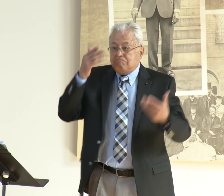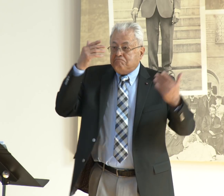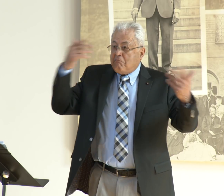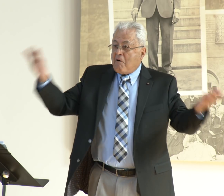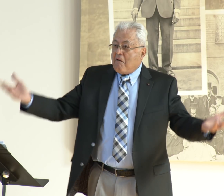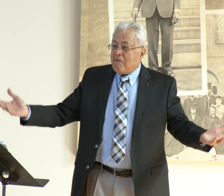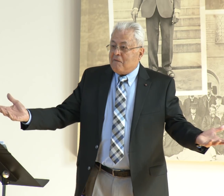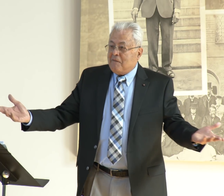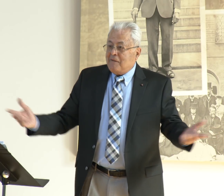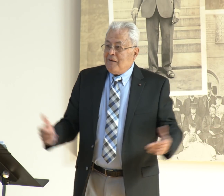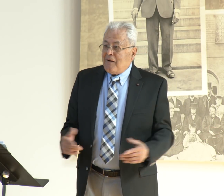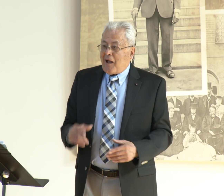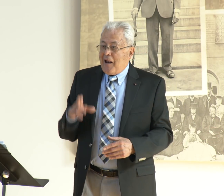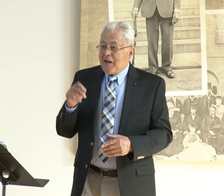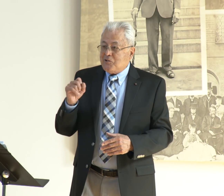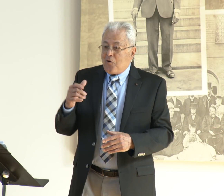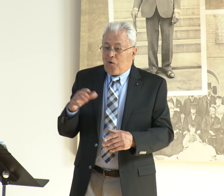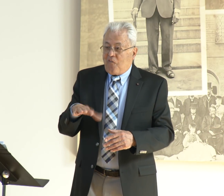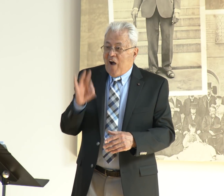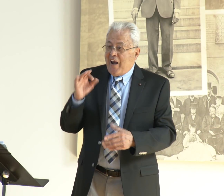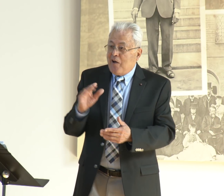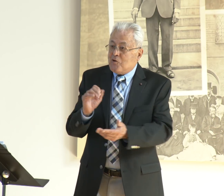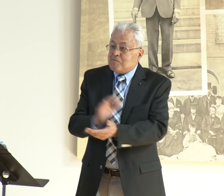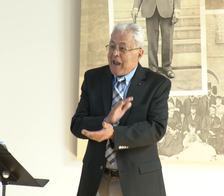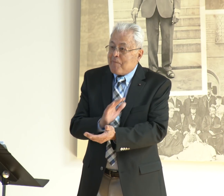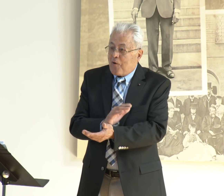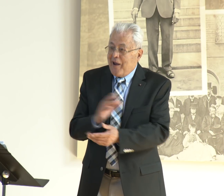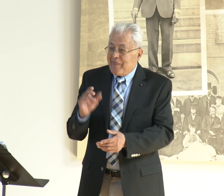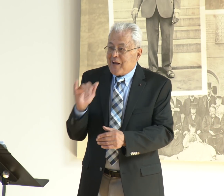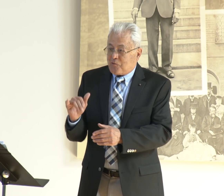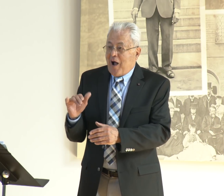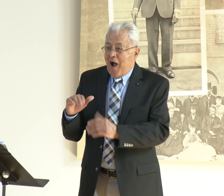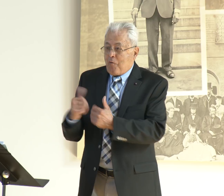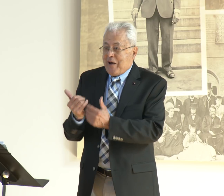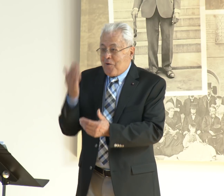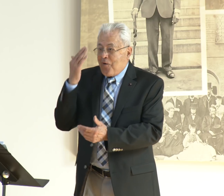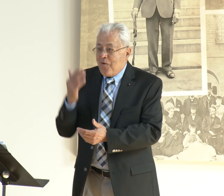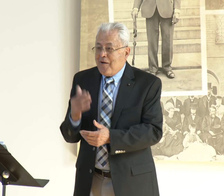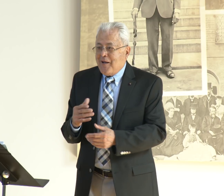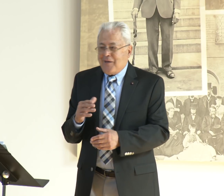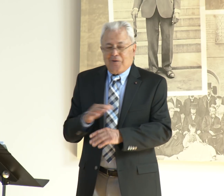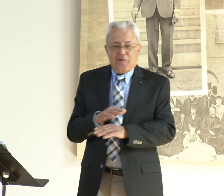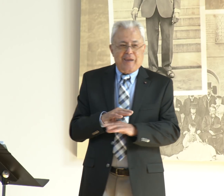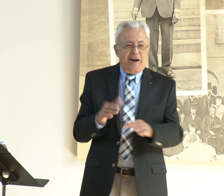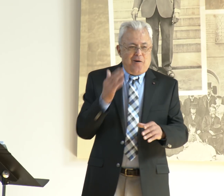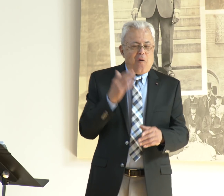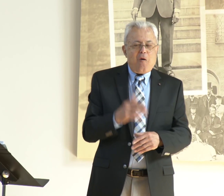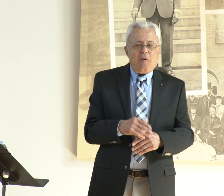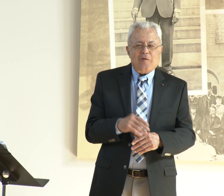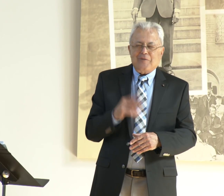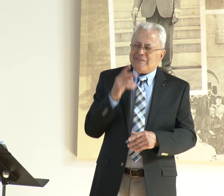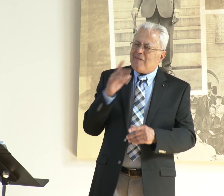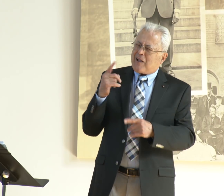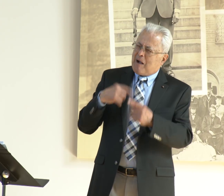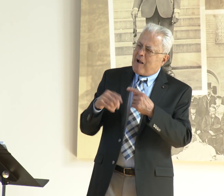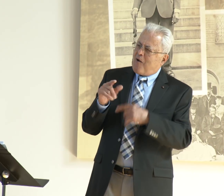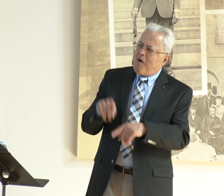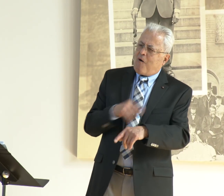It was one of the biggest accidents in aviation history at the time. We had to find out what happened in the newspaper the following